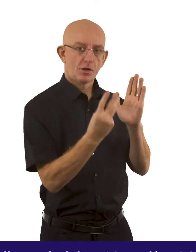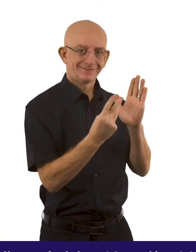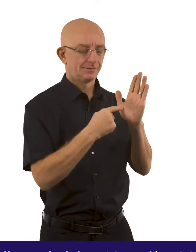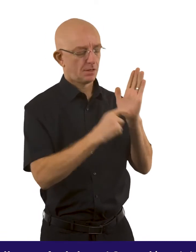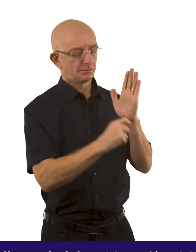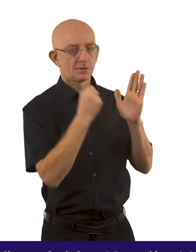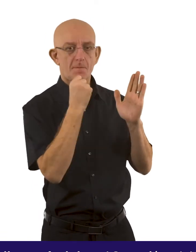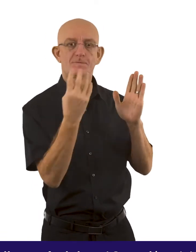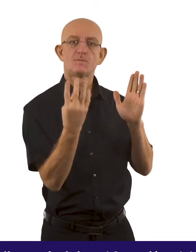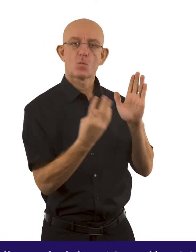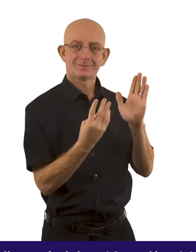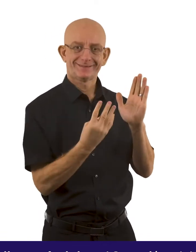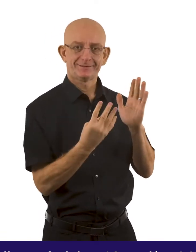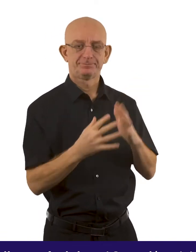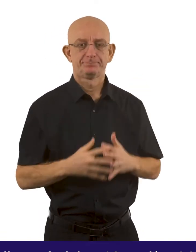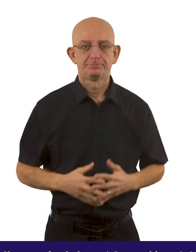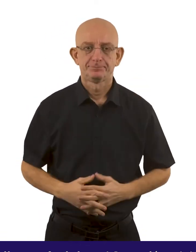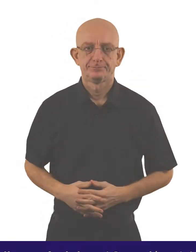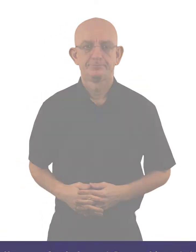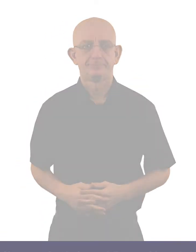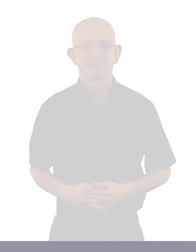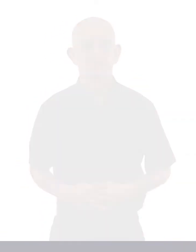brackets, GDPR, close brackets.